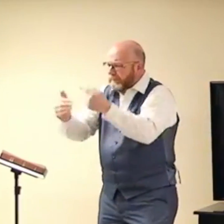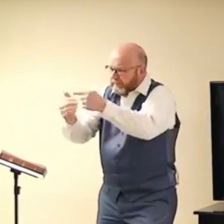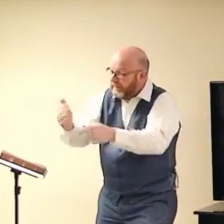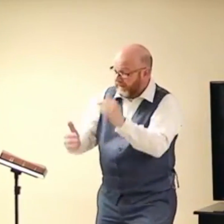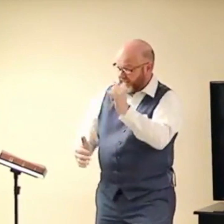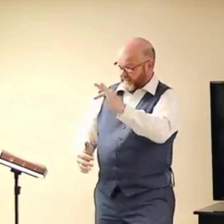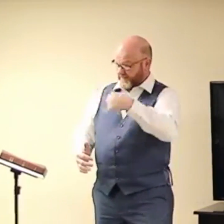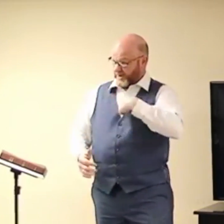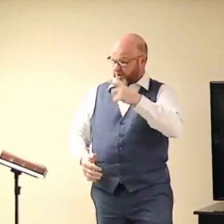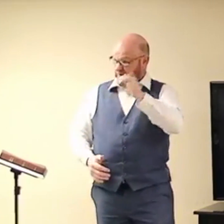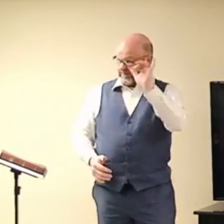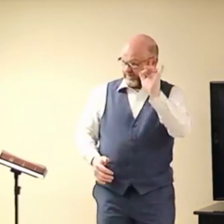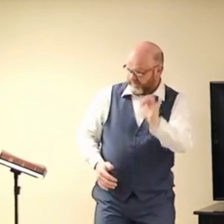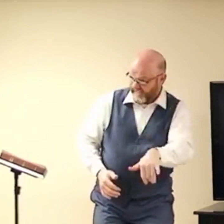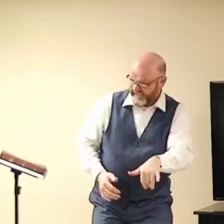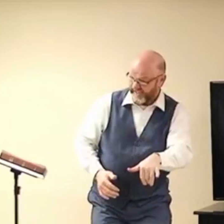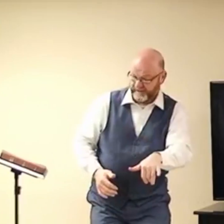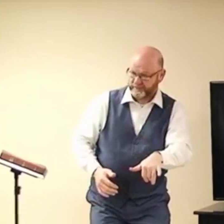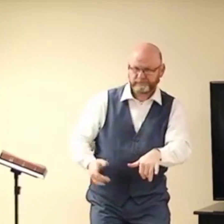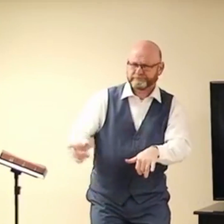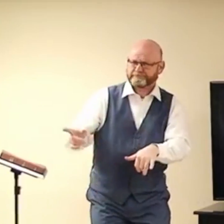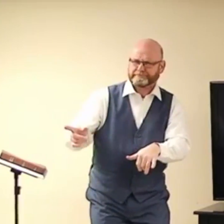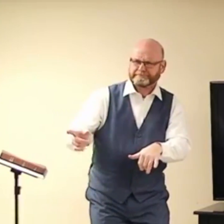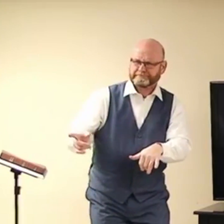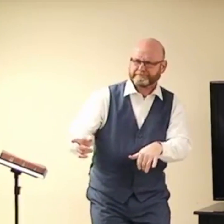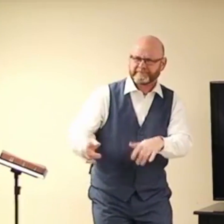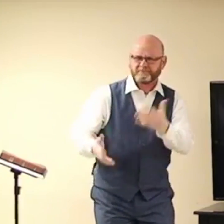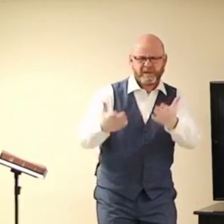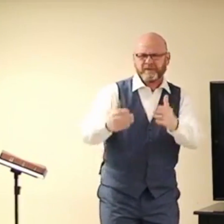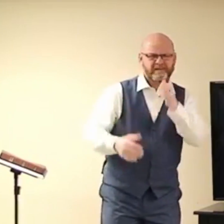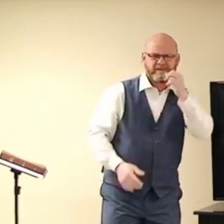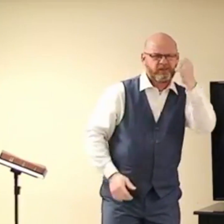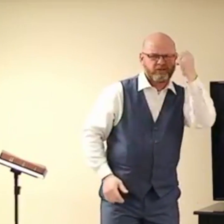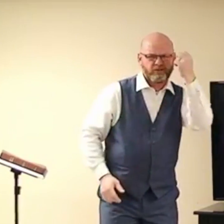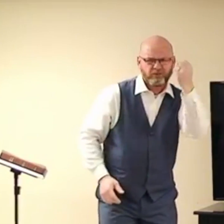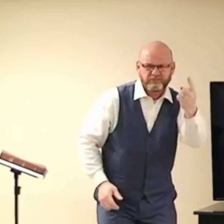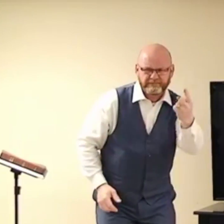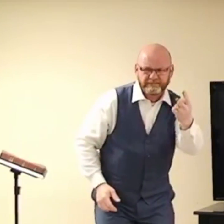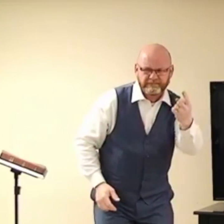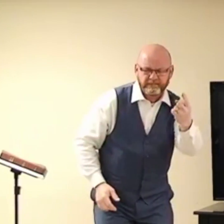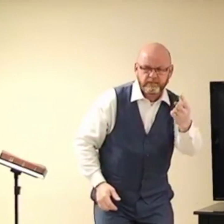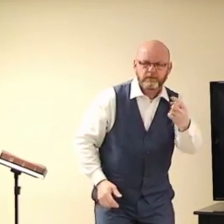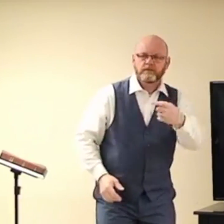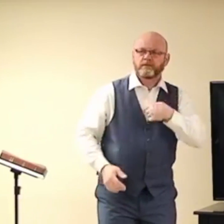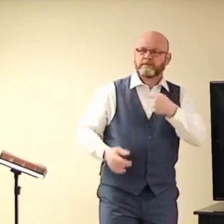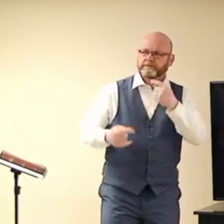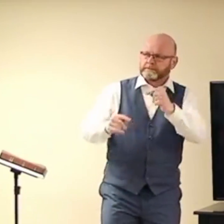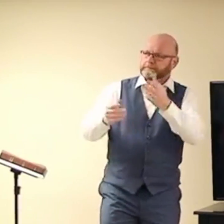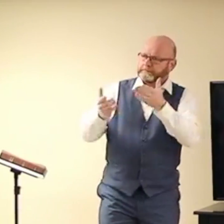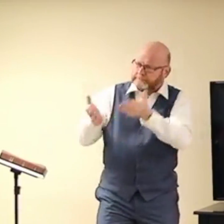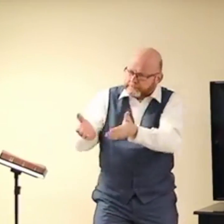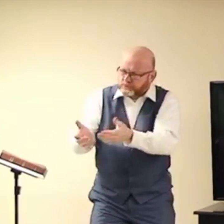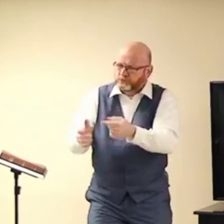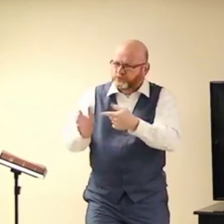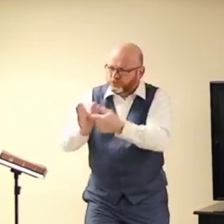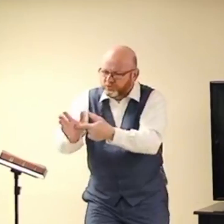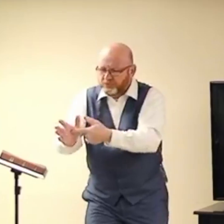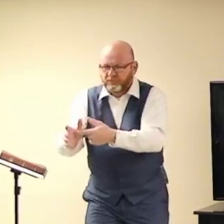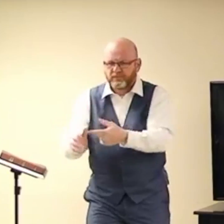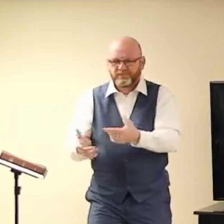But it takes a lot of consistent explaining, patiently, every day, knowing that for quite a while, it just